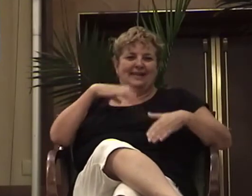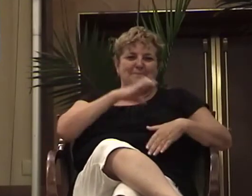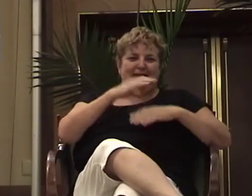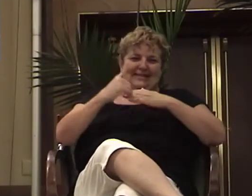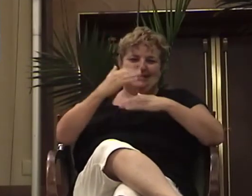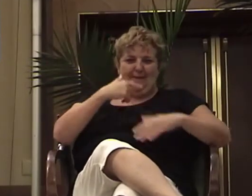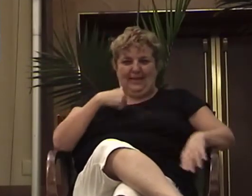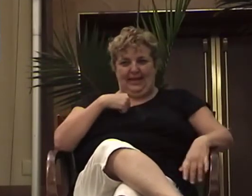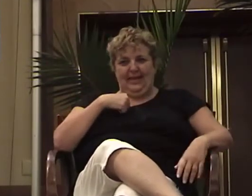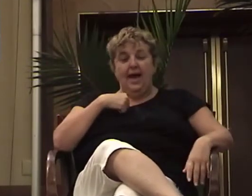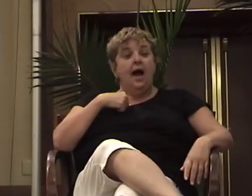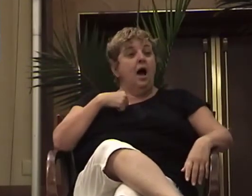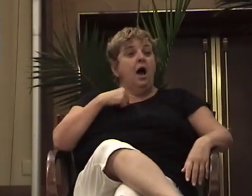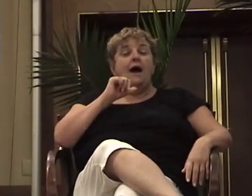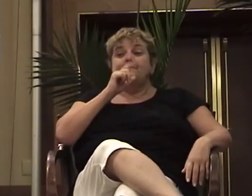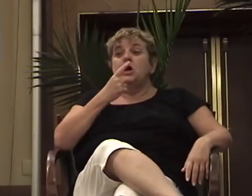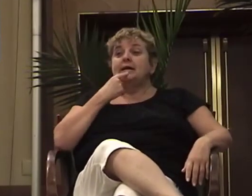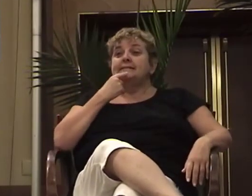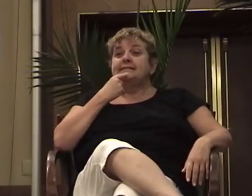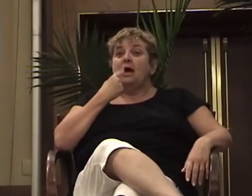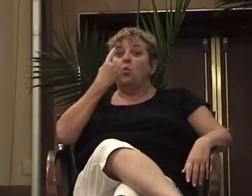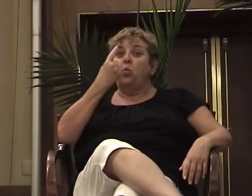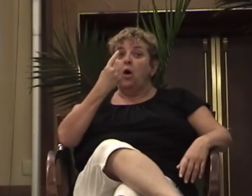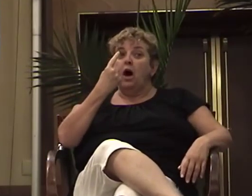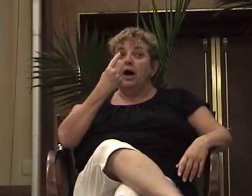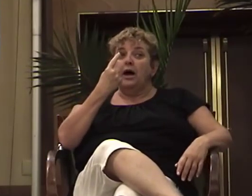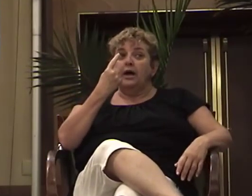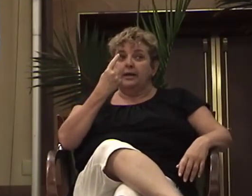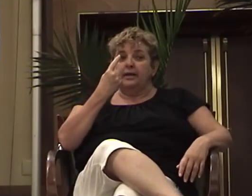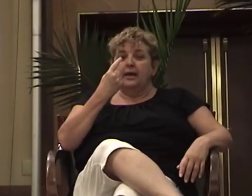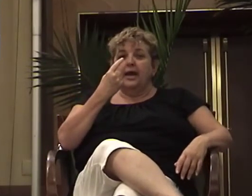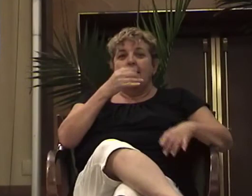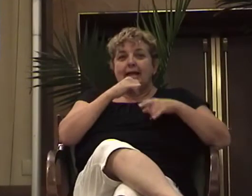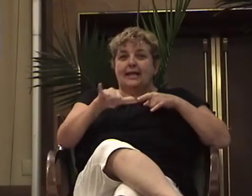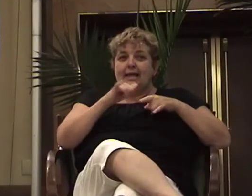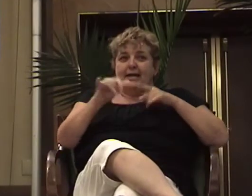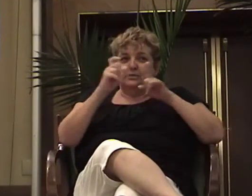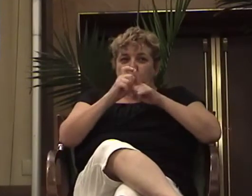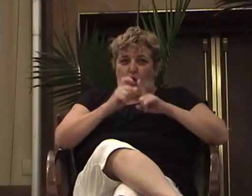I have not said one single cuss word. We got a lot of letters. I don't care what you guys say.